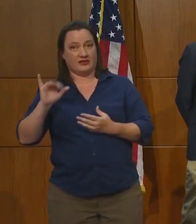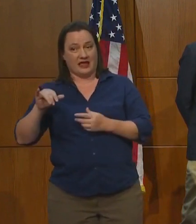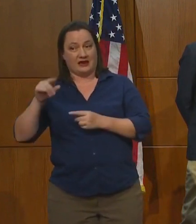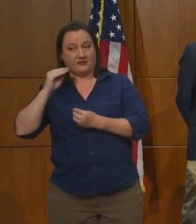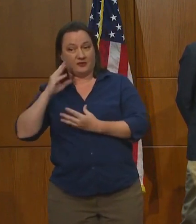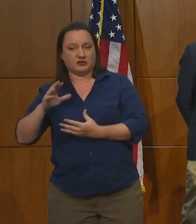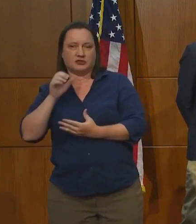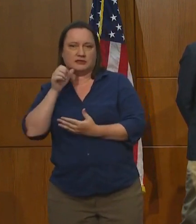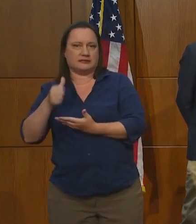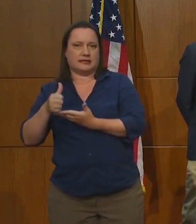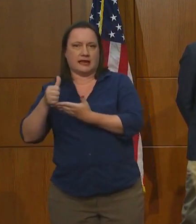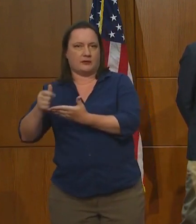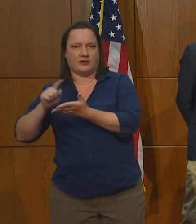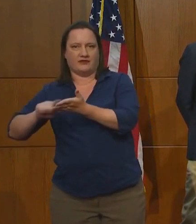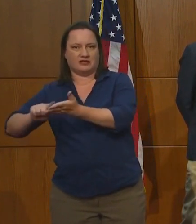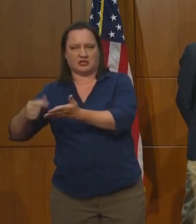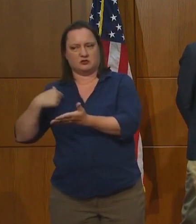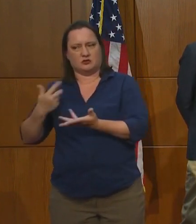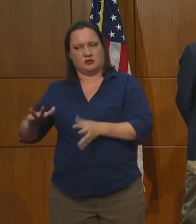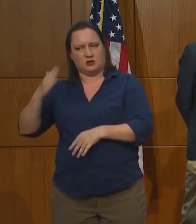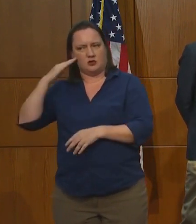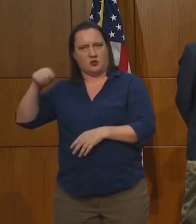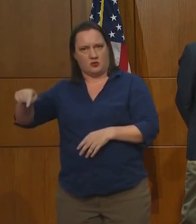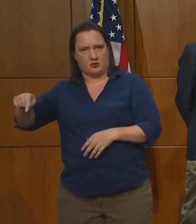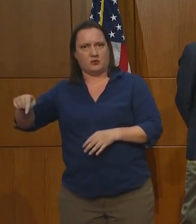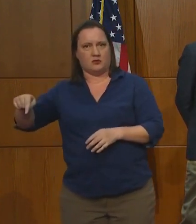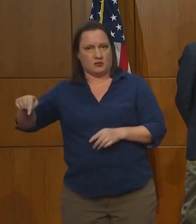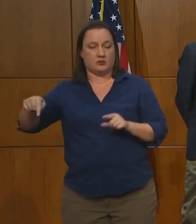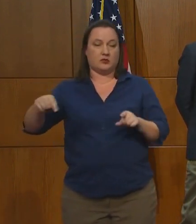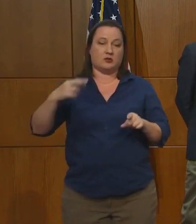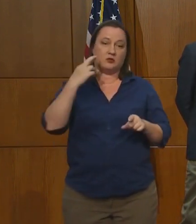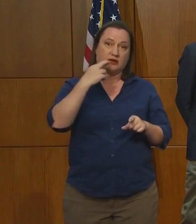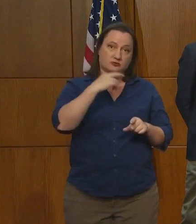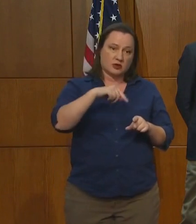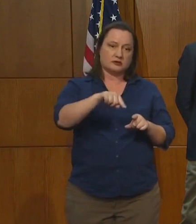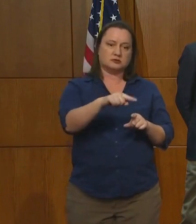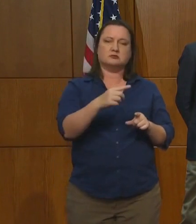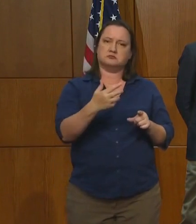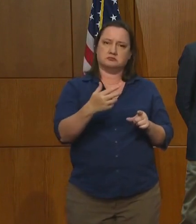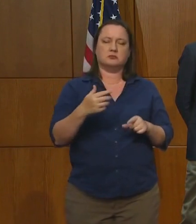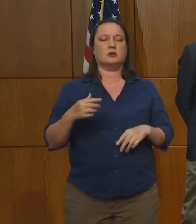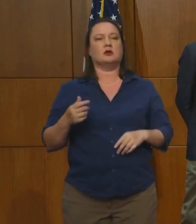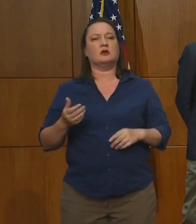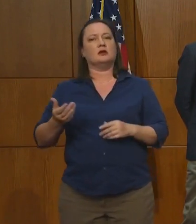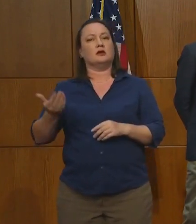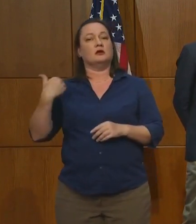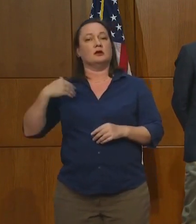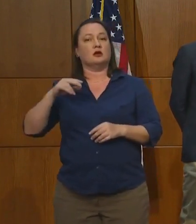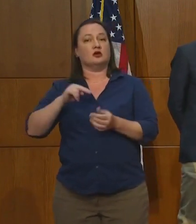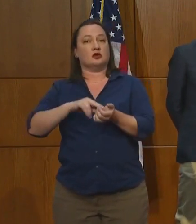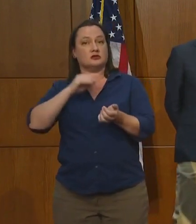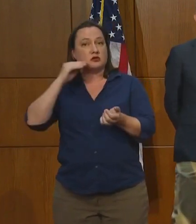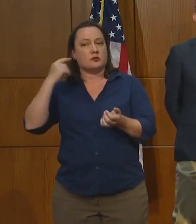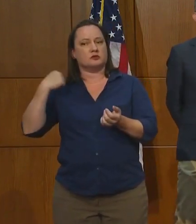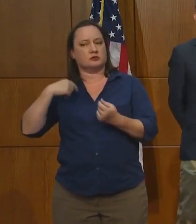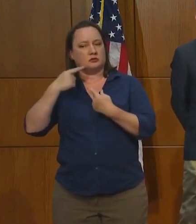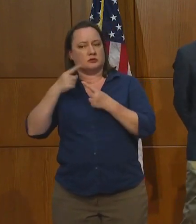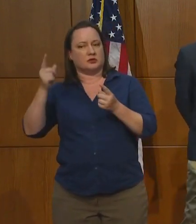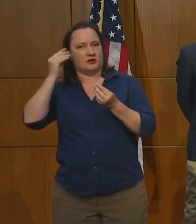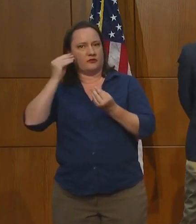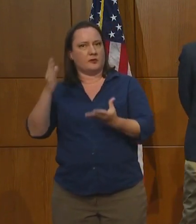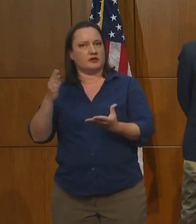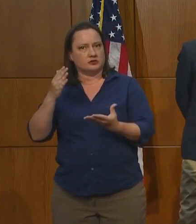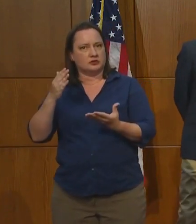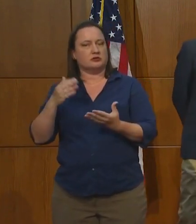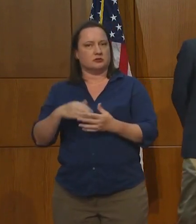that investigation. We released information around nursing homes because, as we stated,